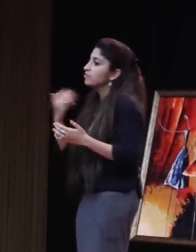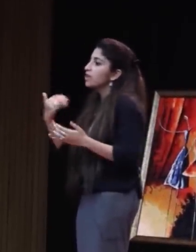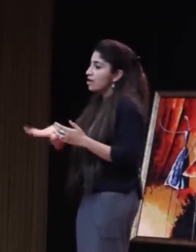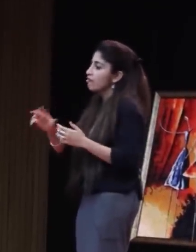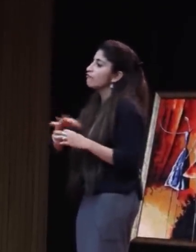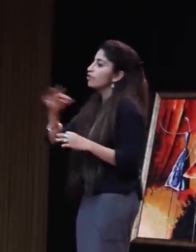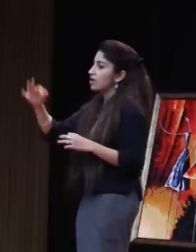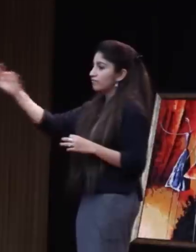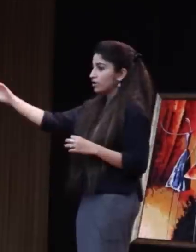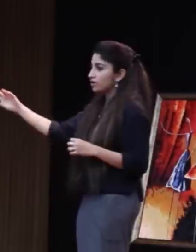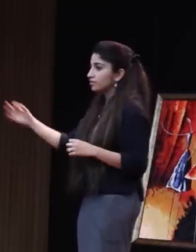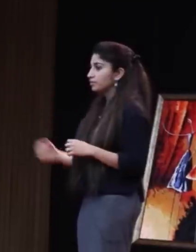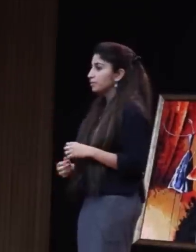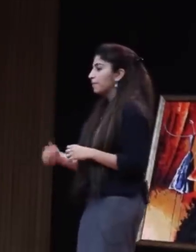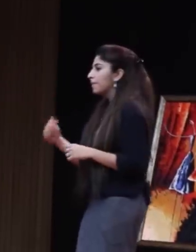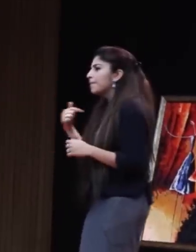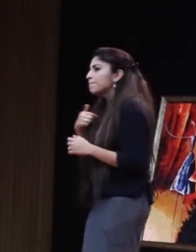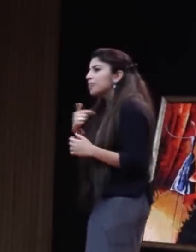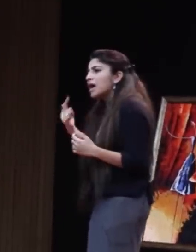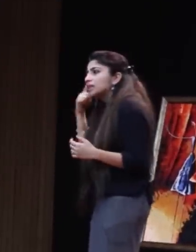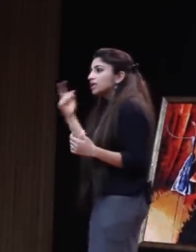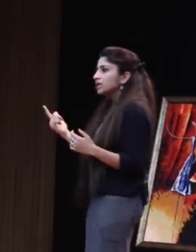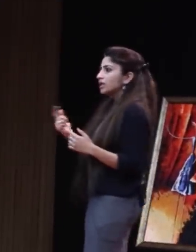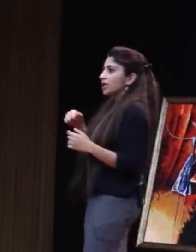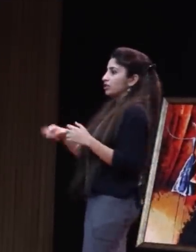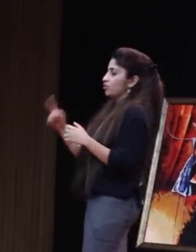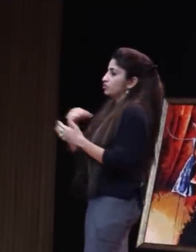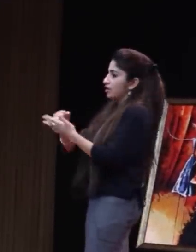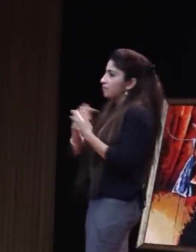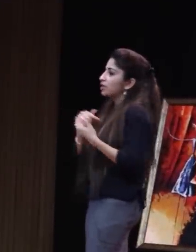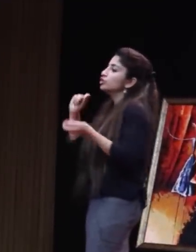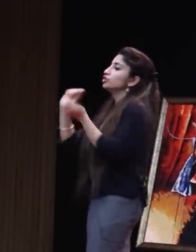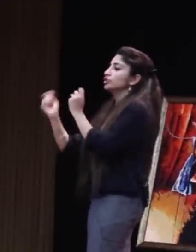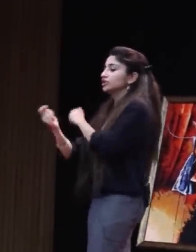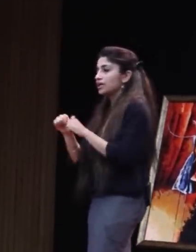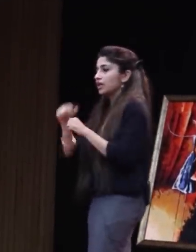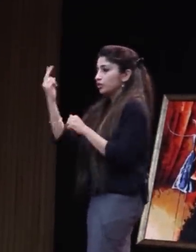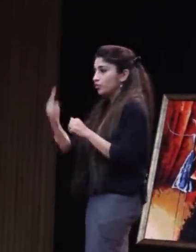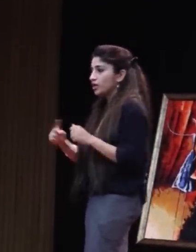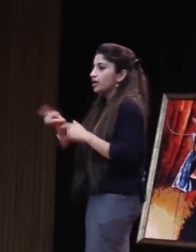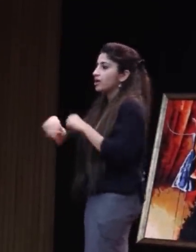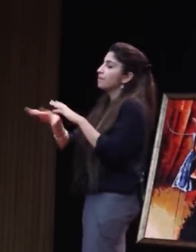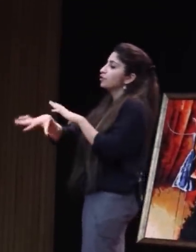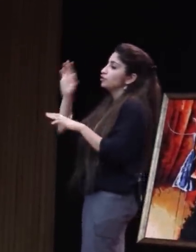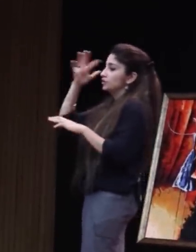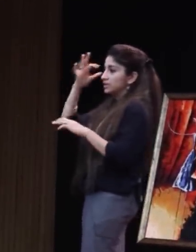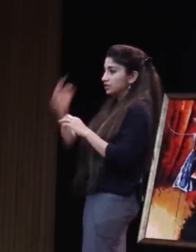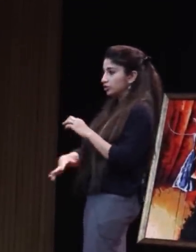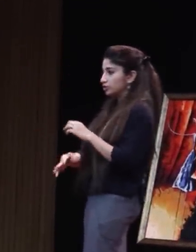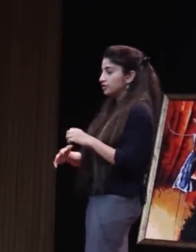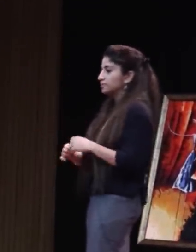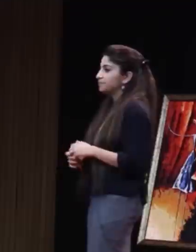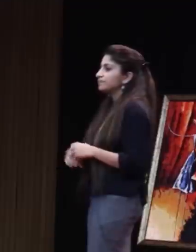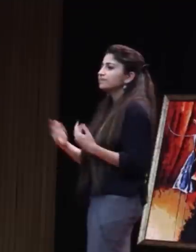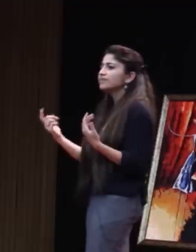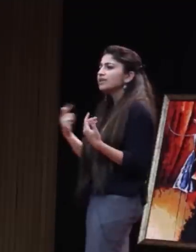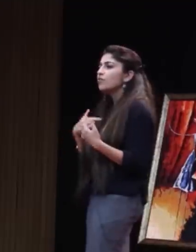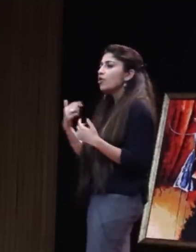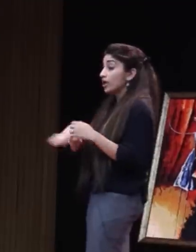become in my life. I think that also helped me for forming Atulyakala. What is Atulyakala?